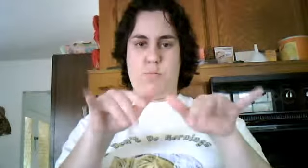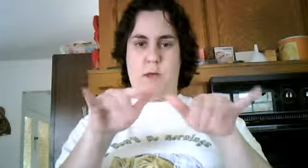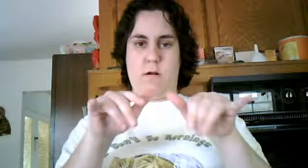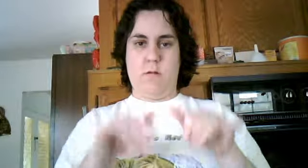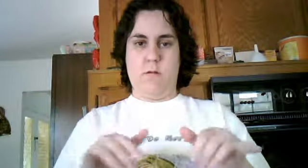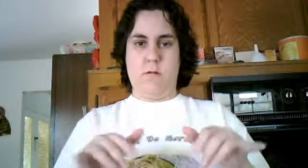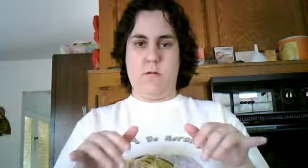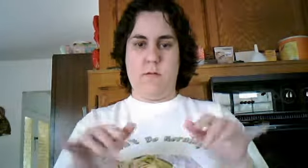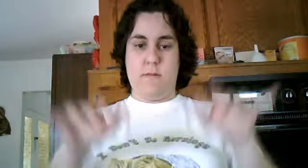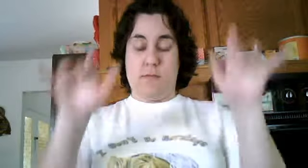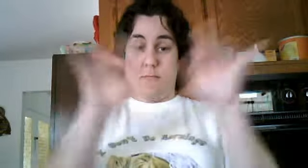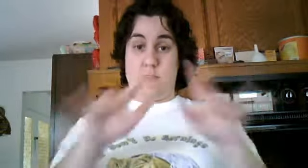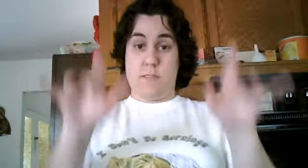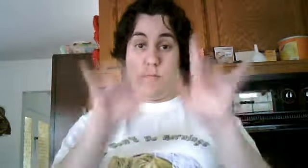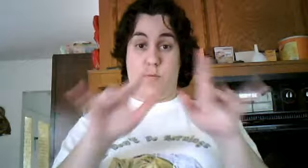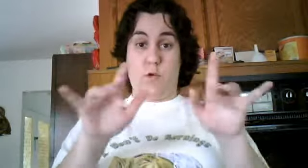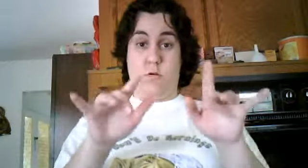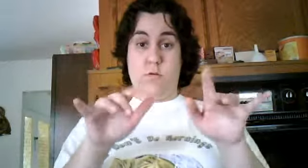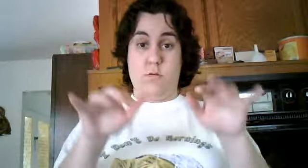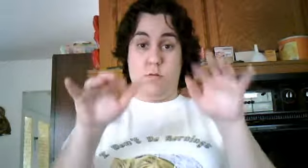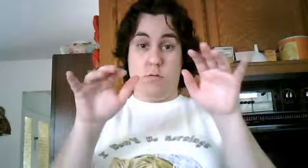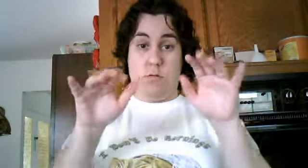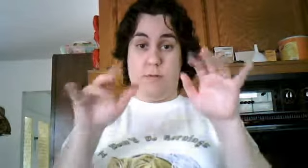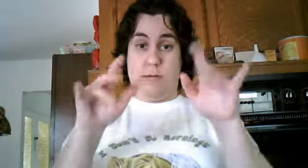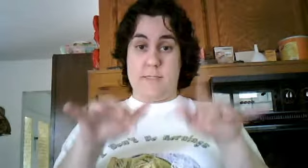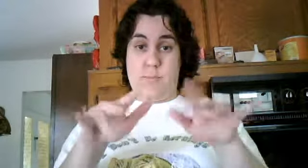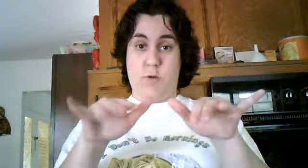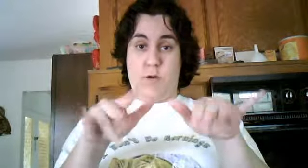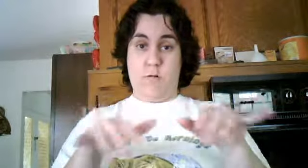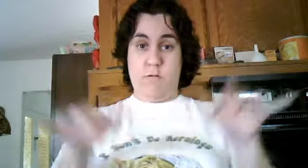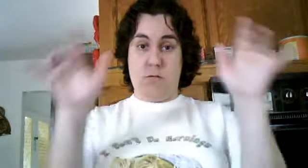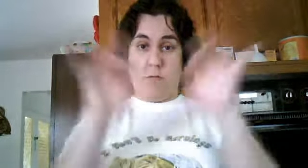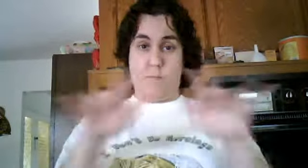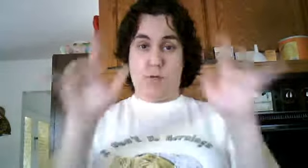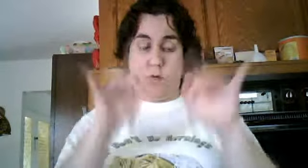Typewriter. This, computer. So we got typewriter, computer.